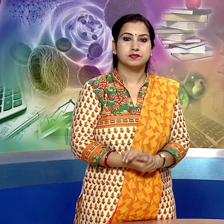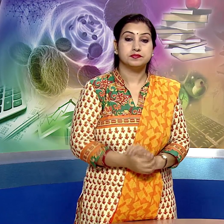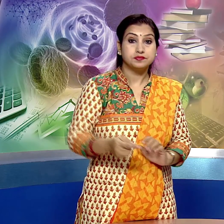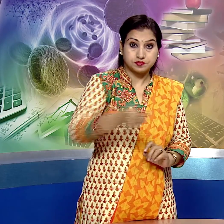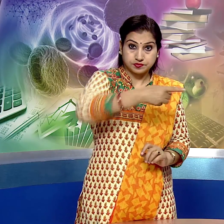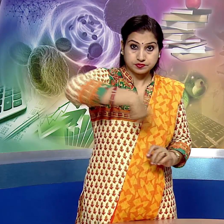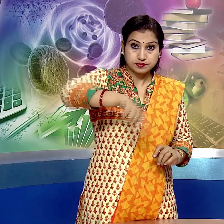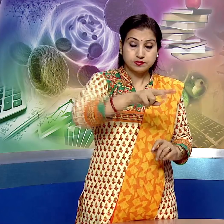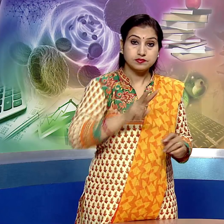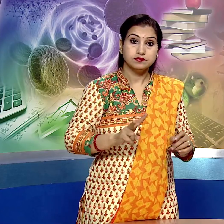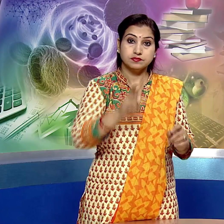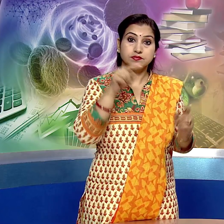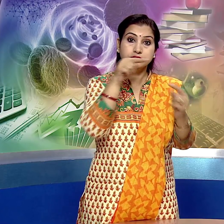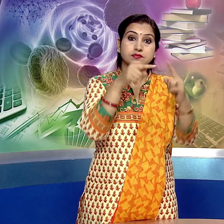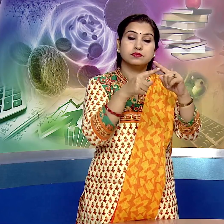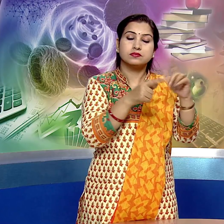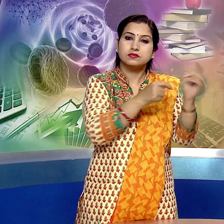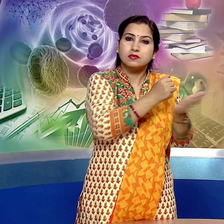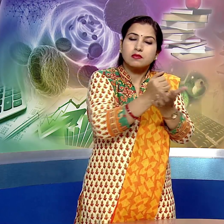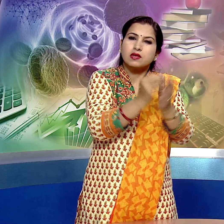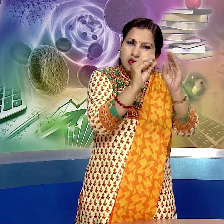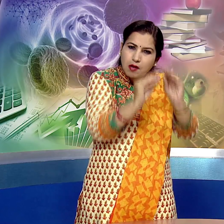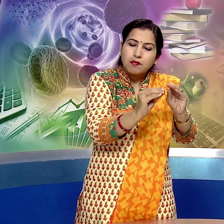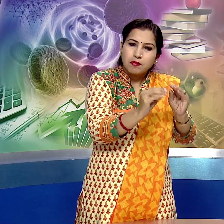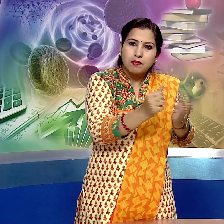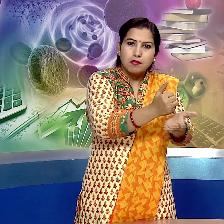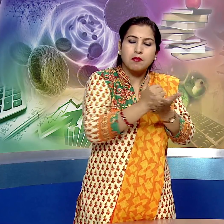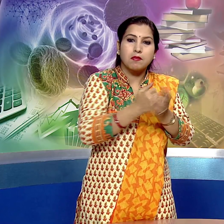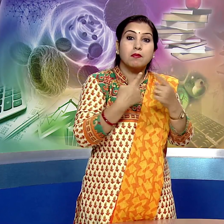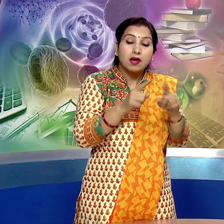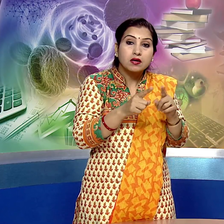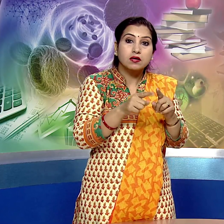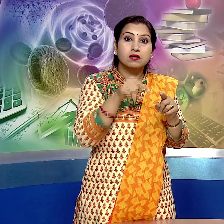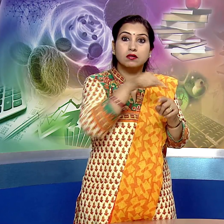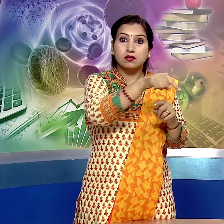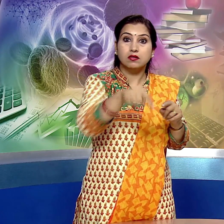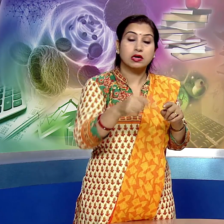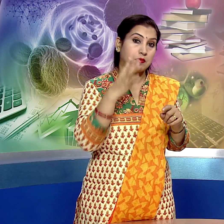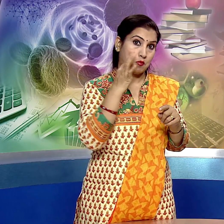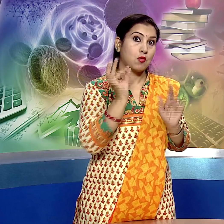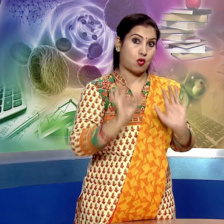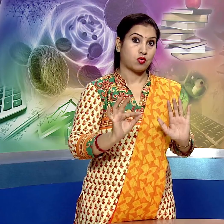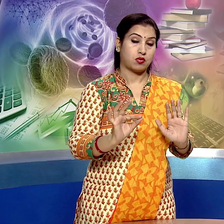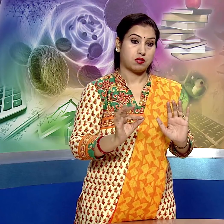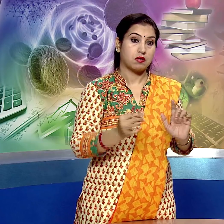Though they are required in small quantity, but they can cause many